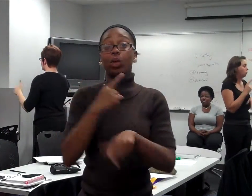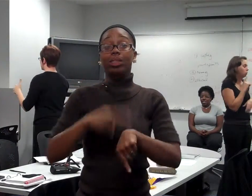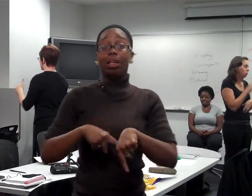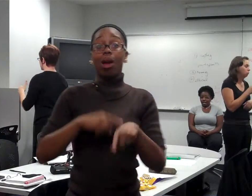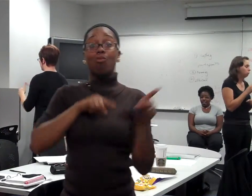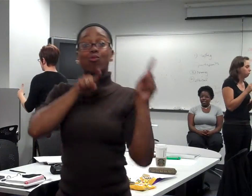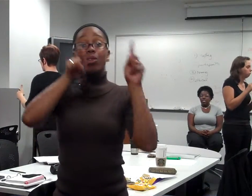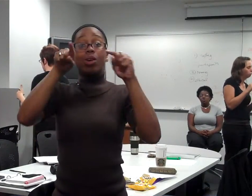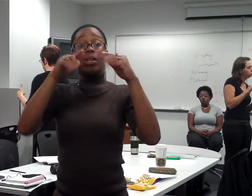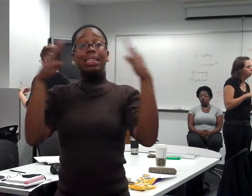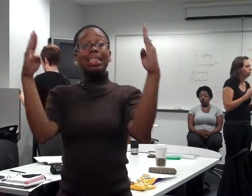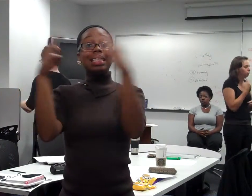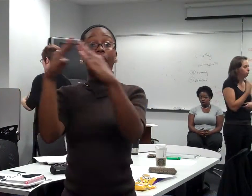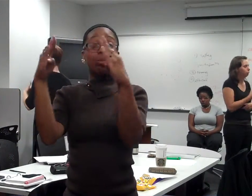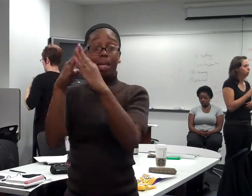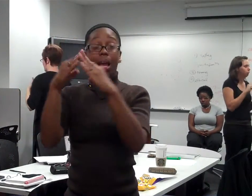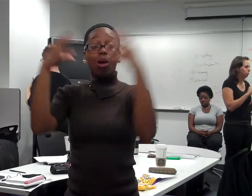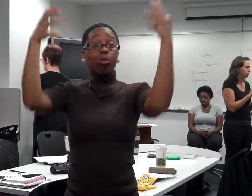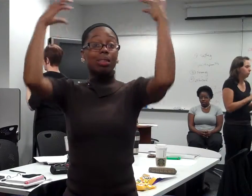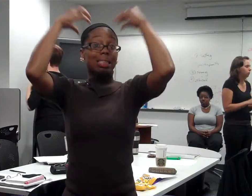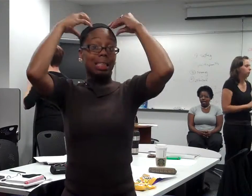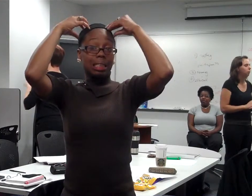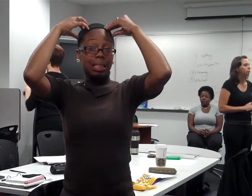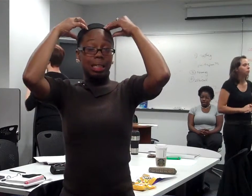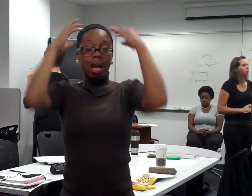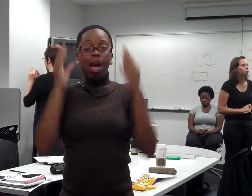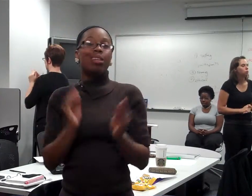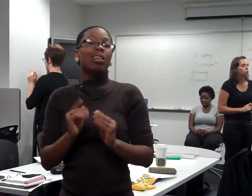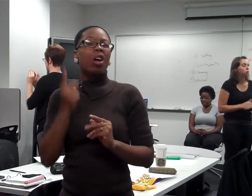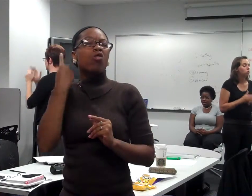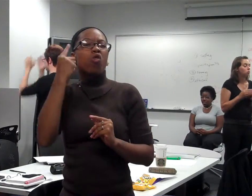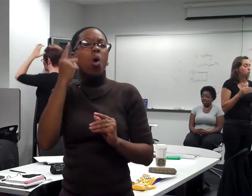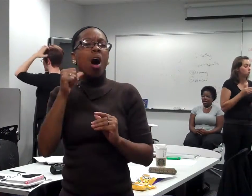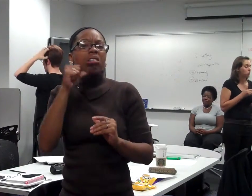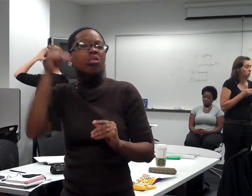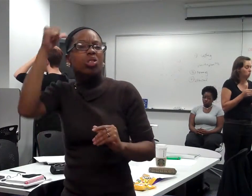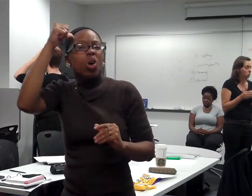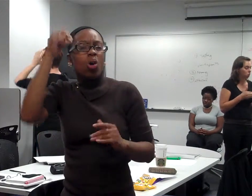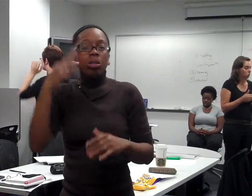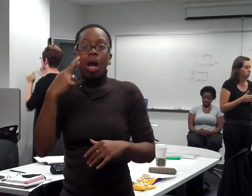Downtown Disneyland is more for adults. They have restaurants, live music,